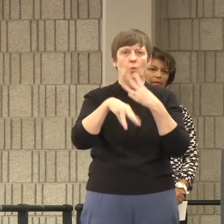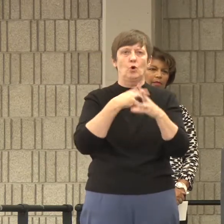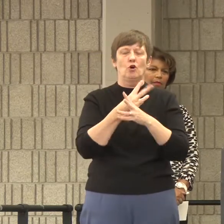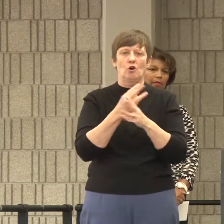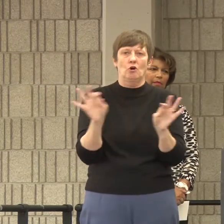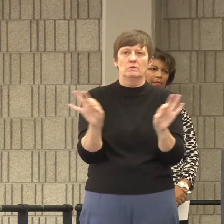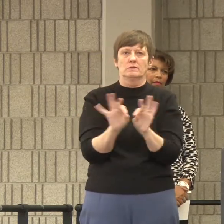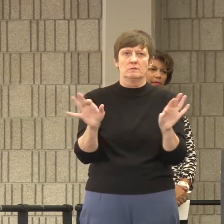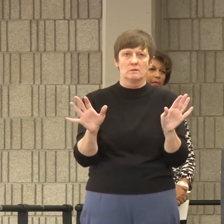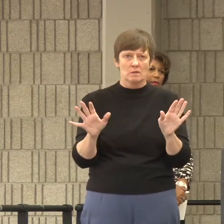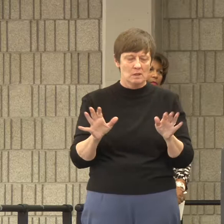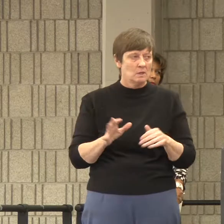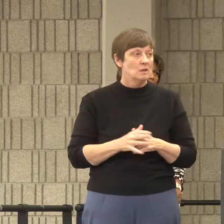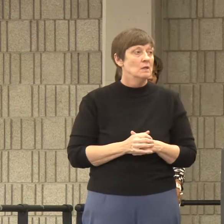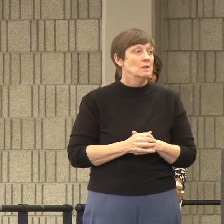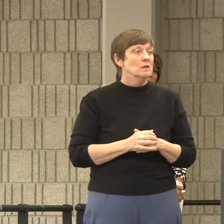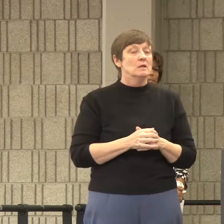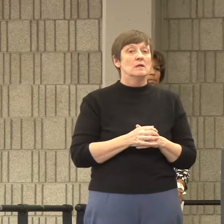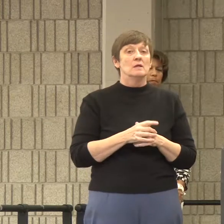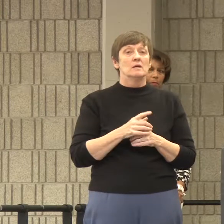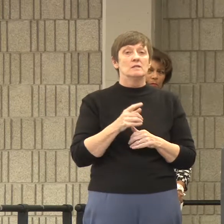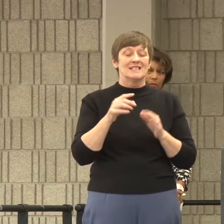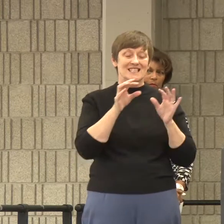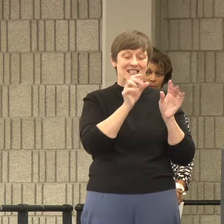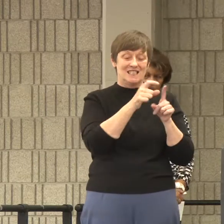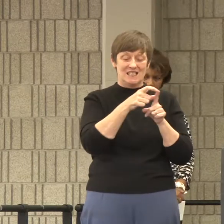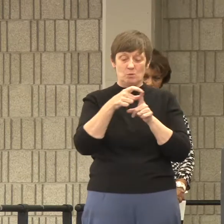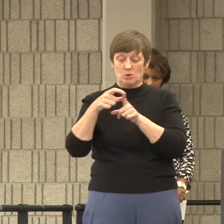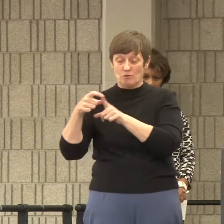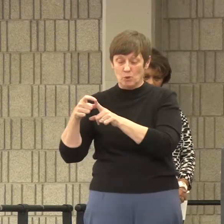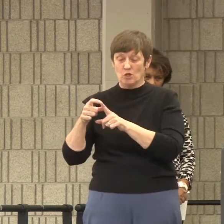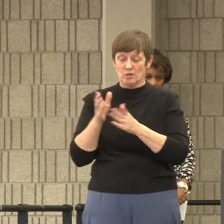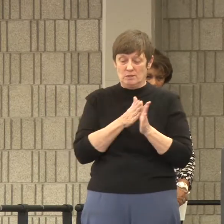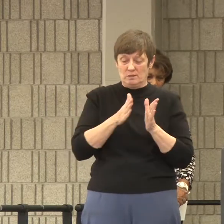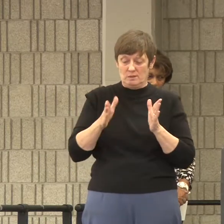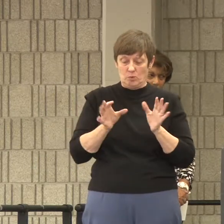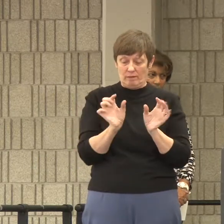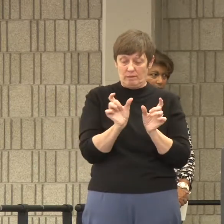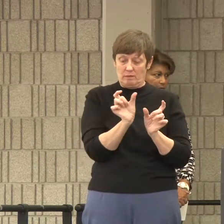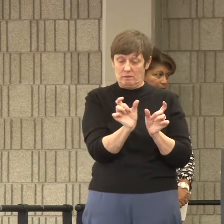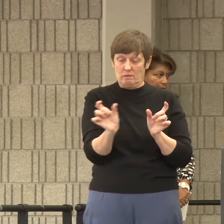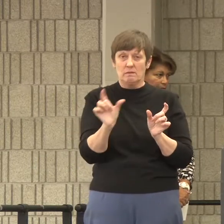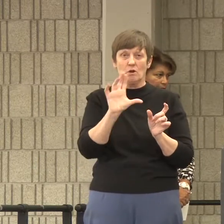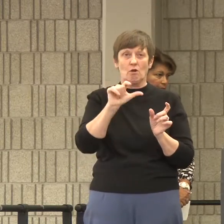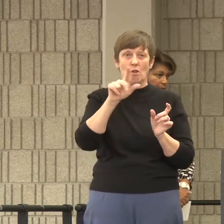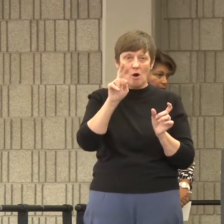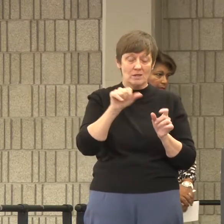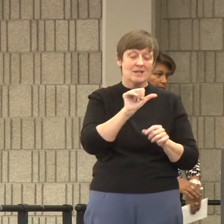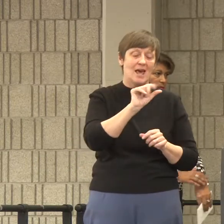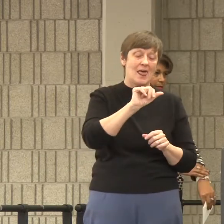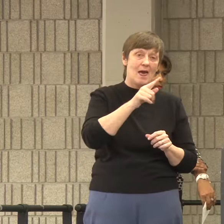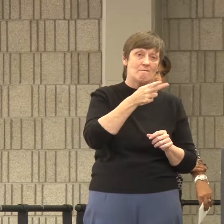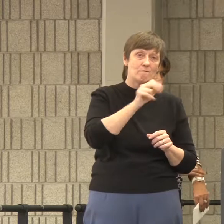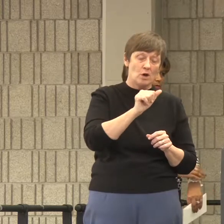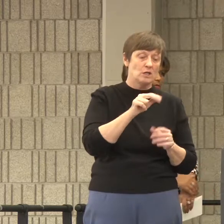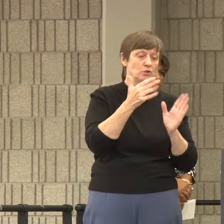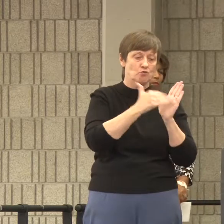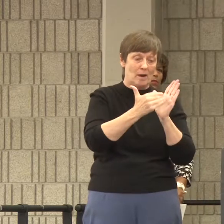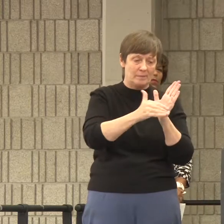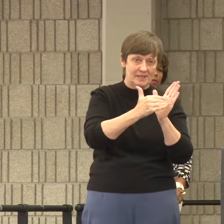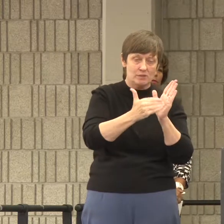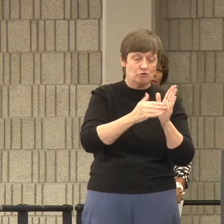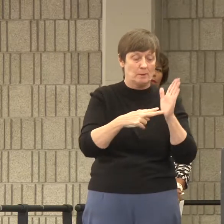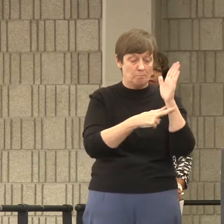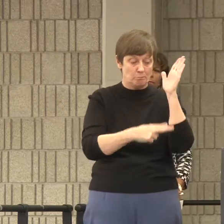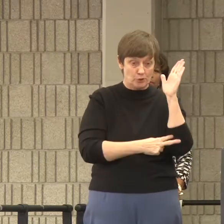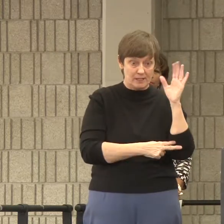Anaphora is the repetition of a sequence of words at the beginning of neighboring clauses. Anaphora is the repetition of a foundation to build connecting